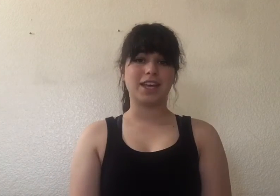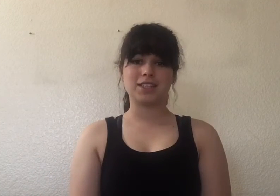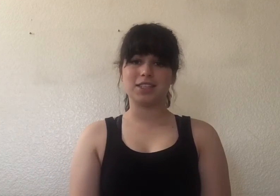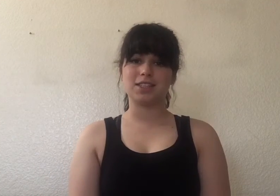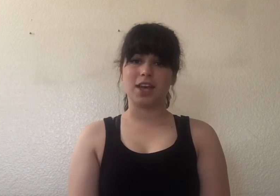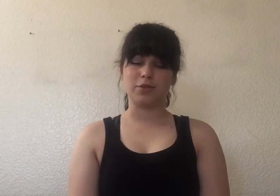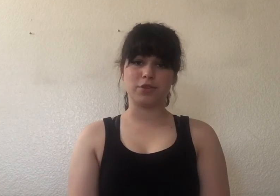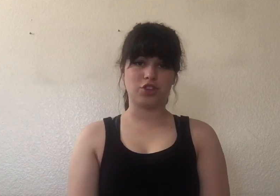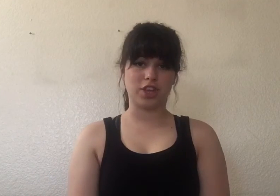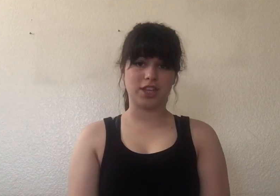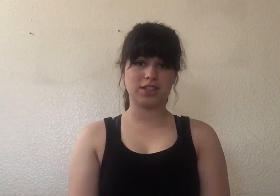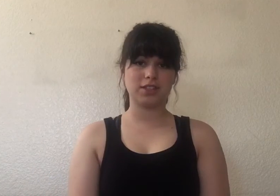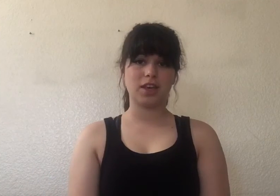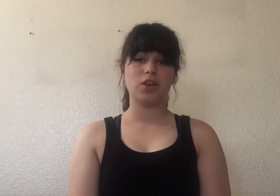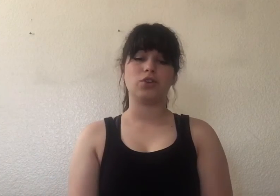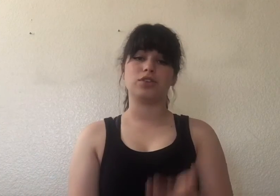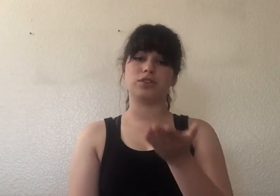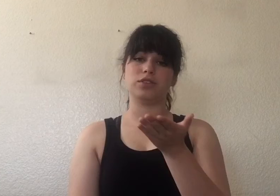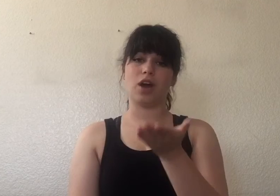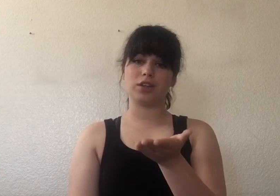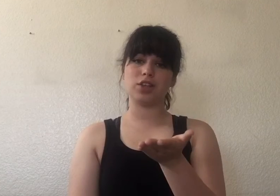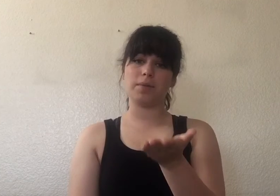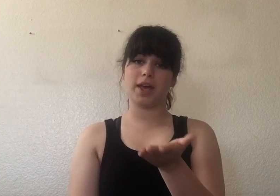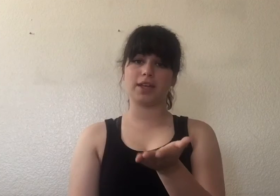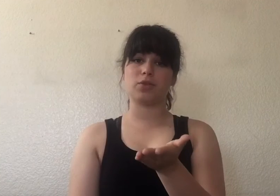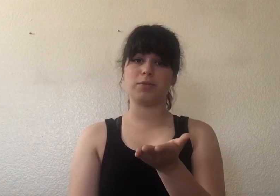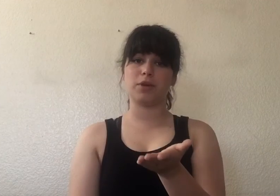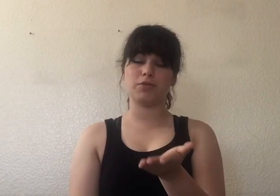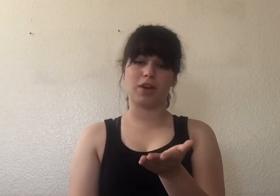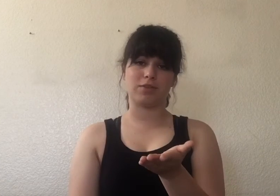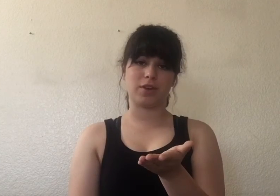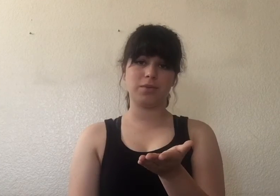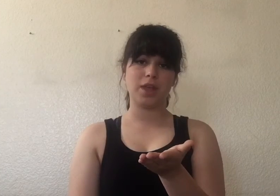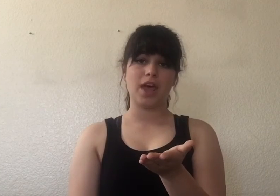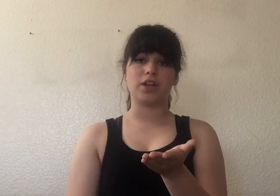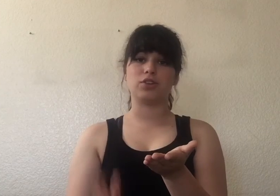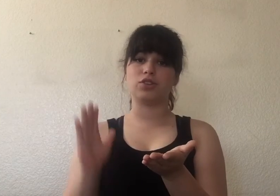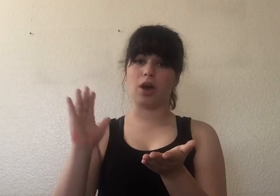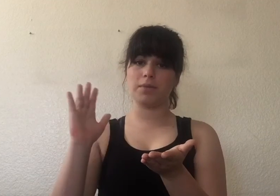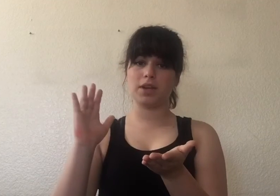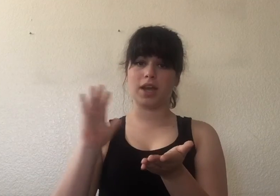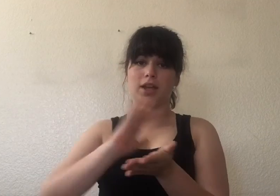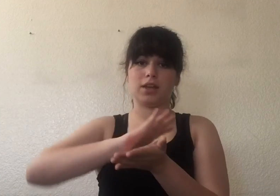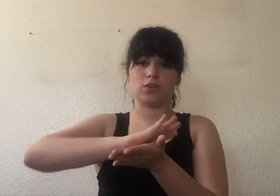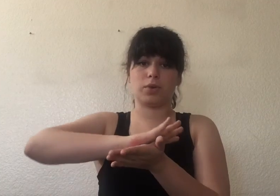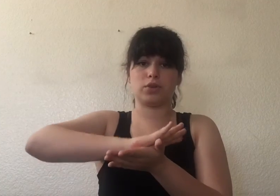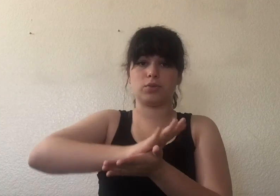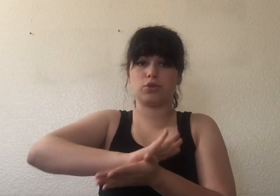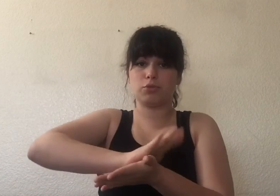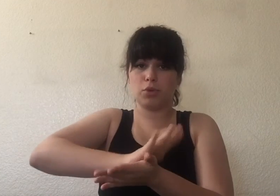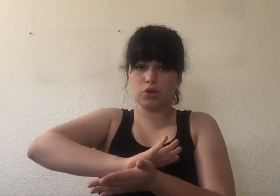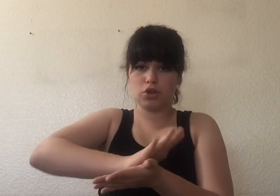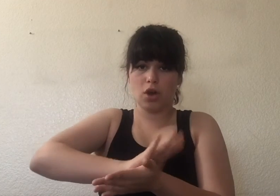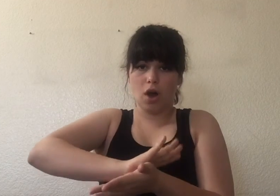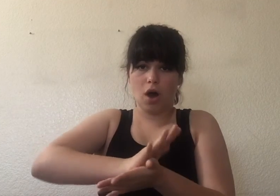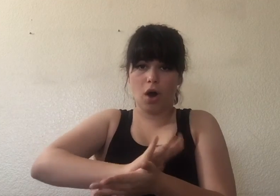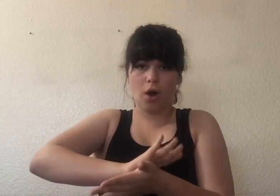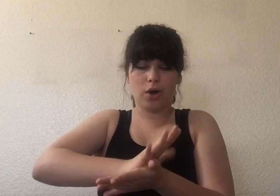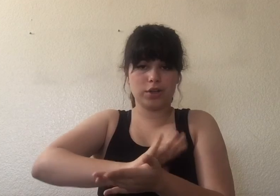Next is the sign for cheese. Your non-dominant hand is going to be in front of you, and your dominant hand is going to smush on